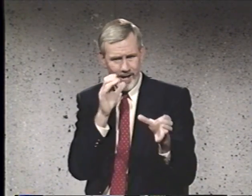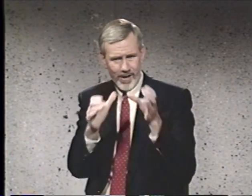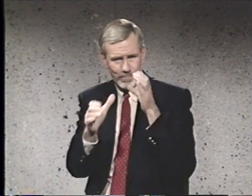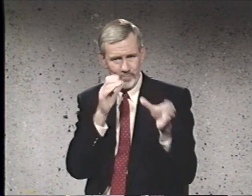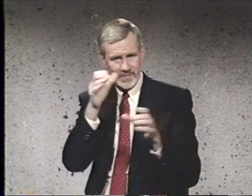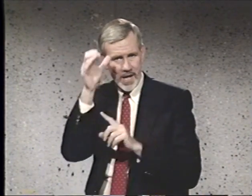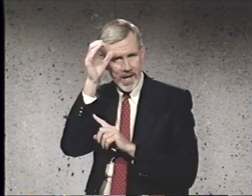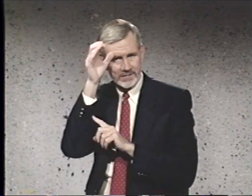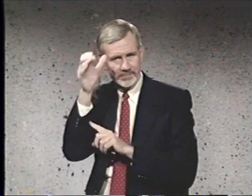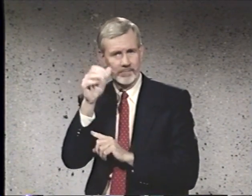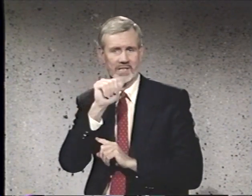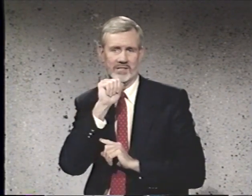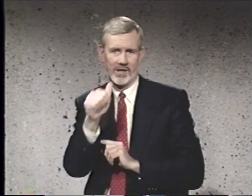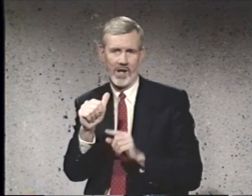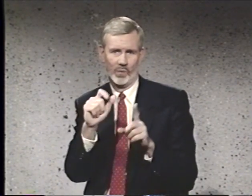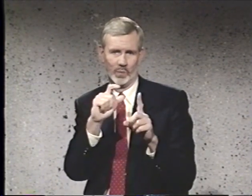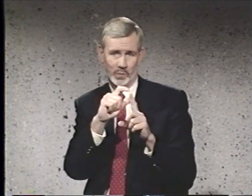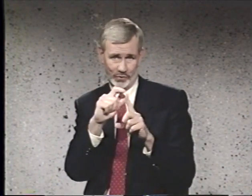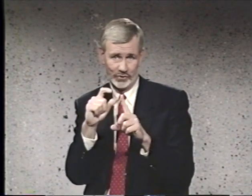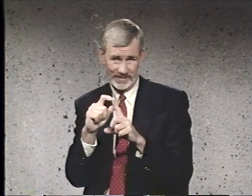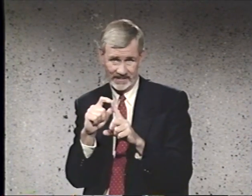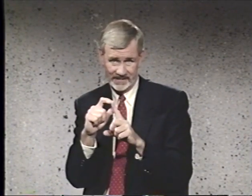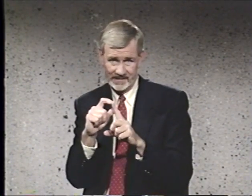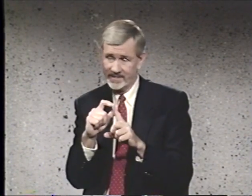attention to communicating concepts, not words.